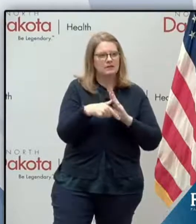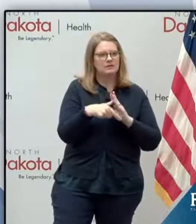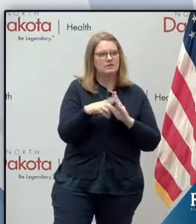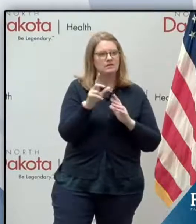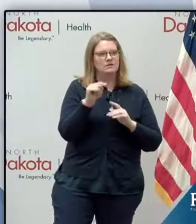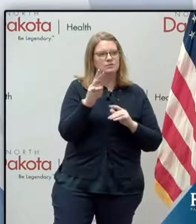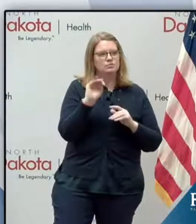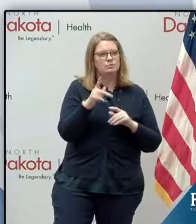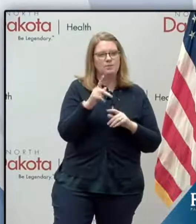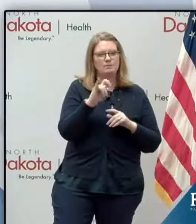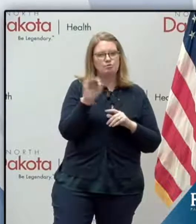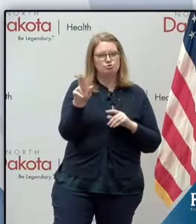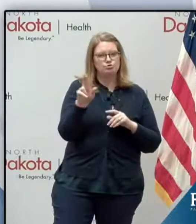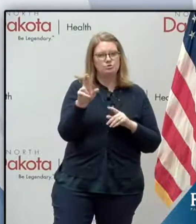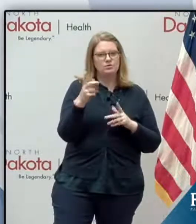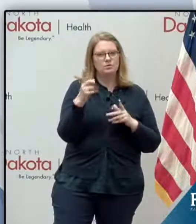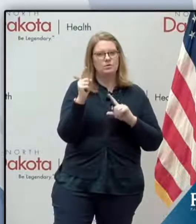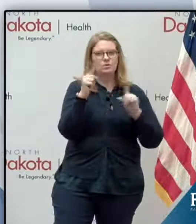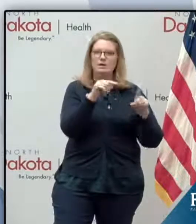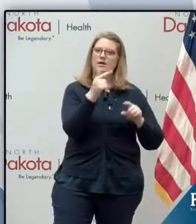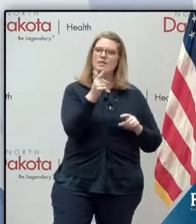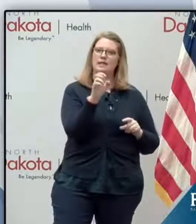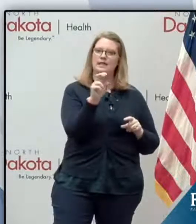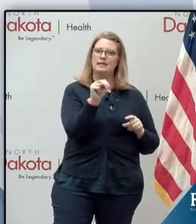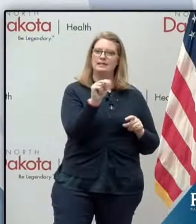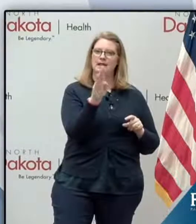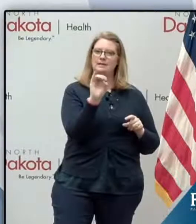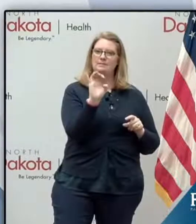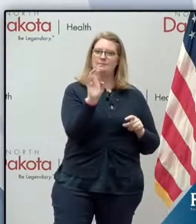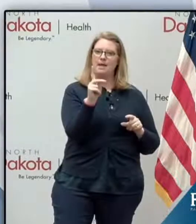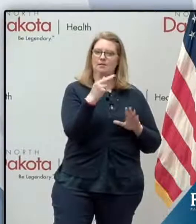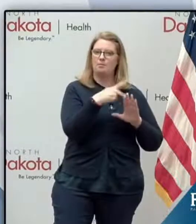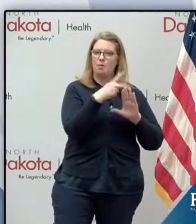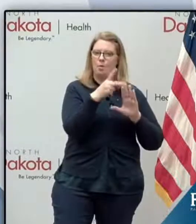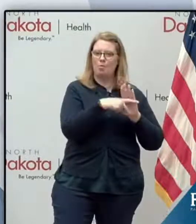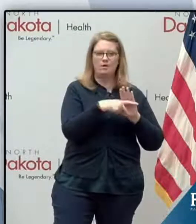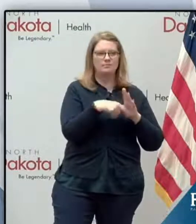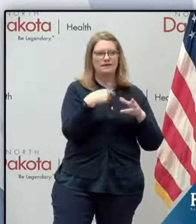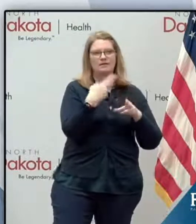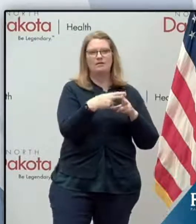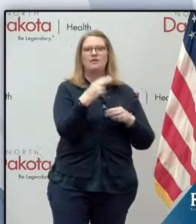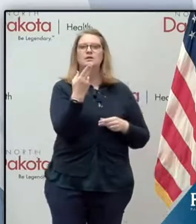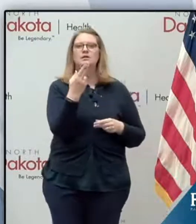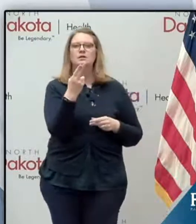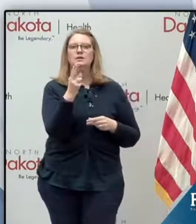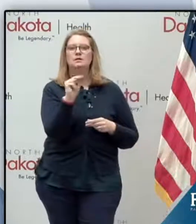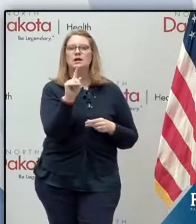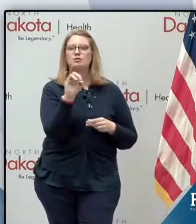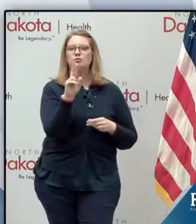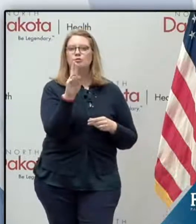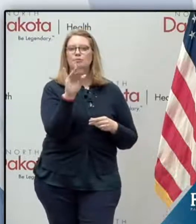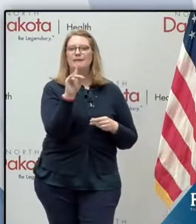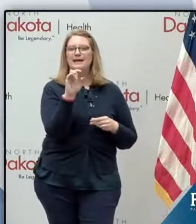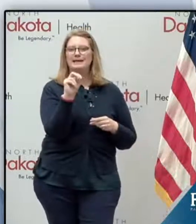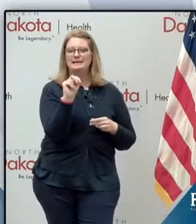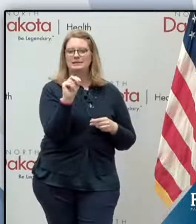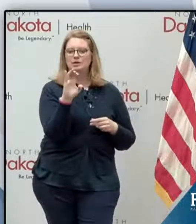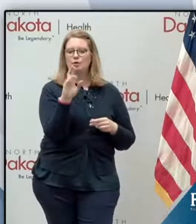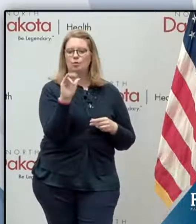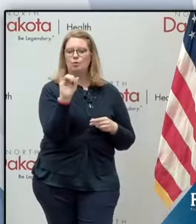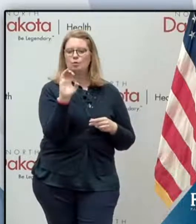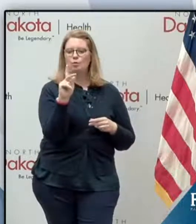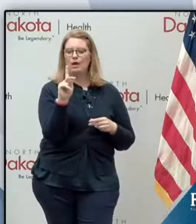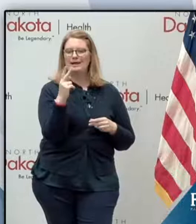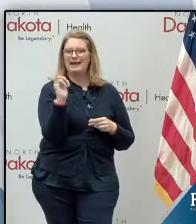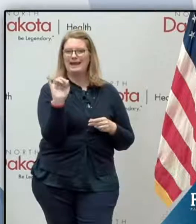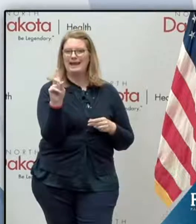Jr. went on the Glenn Beck program and called Hunter Biden crackhead Biden. Have